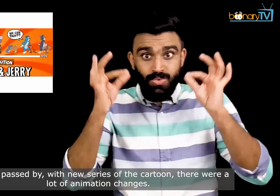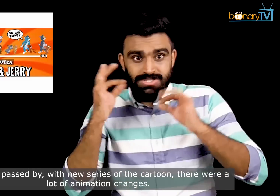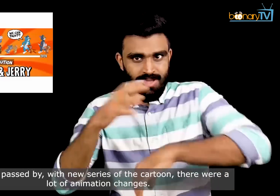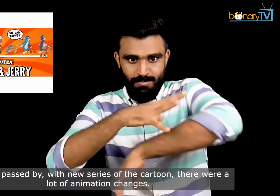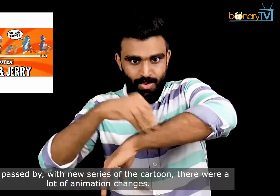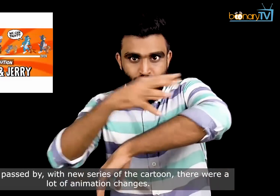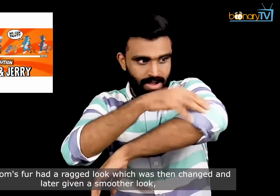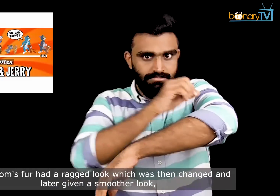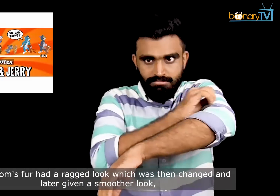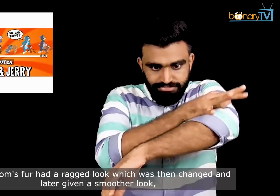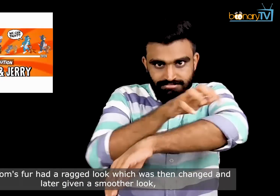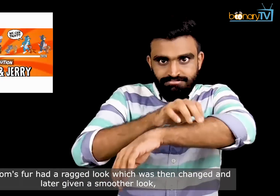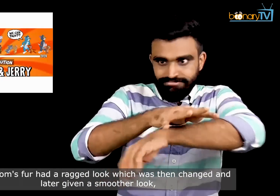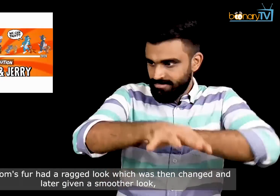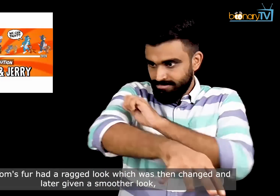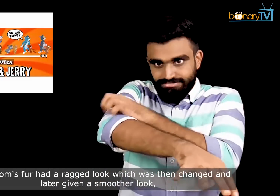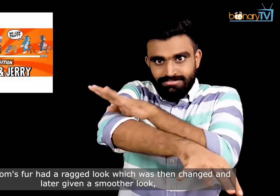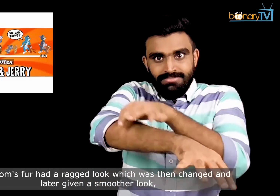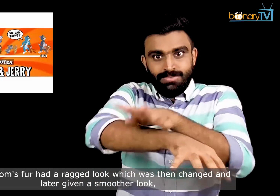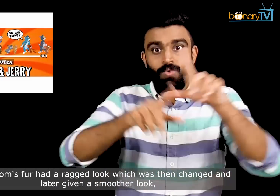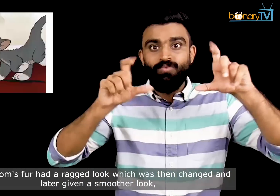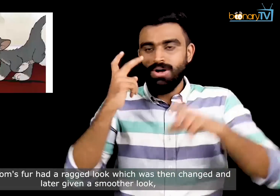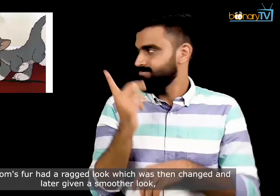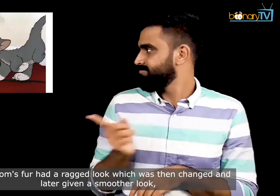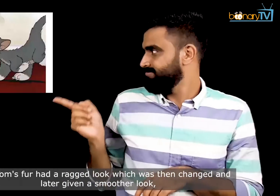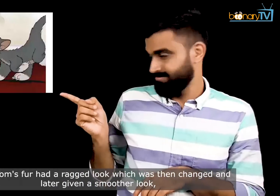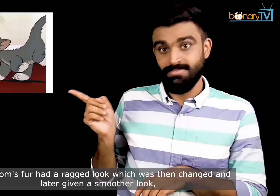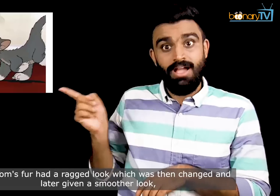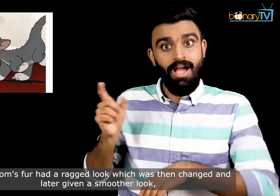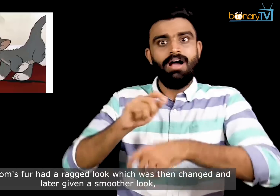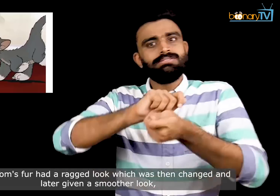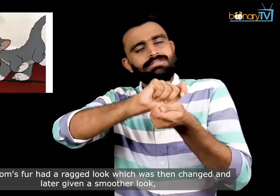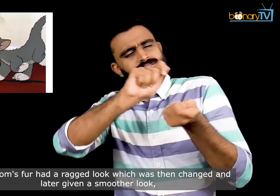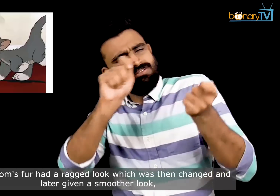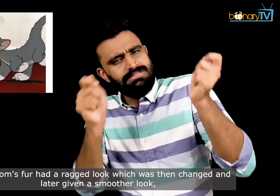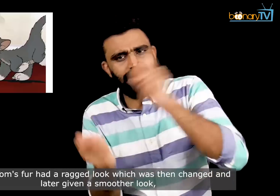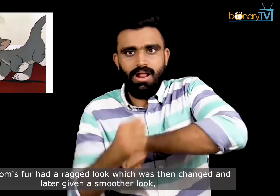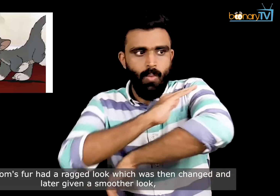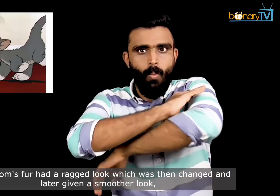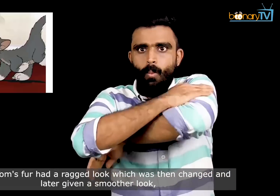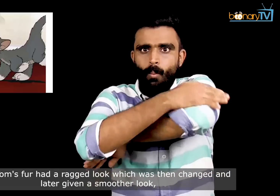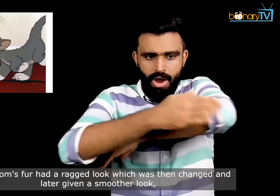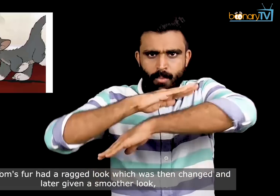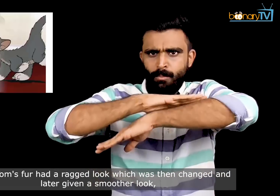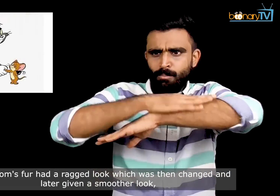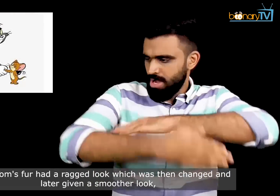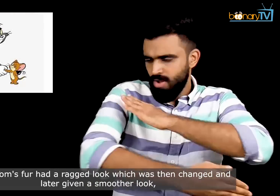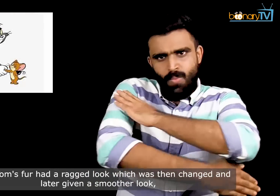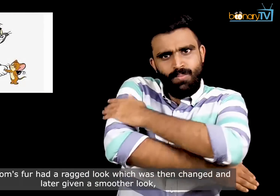changes. Earlier, Tom's fur had a ragged look, which was then changed and later given